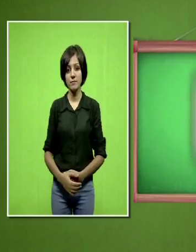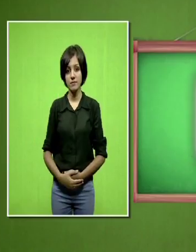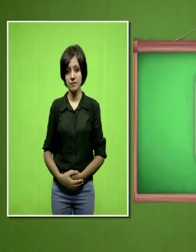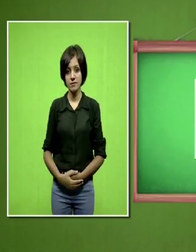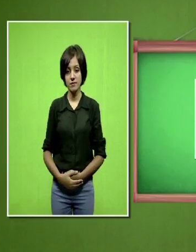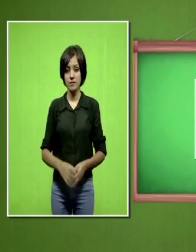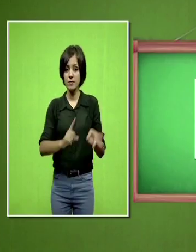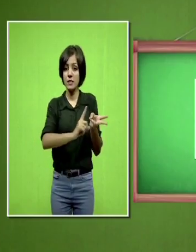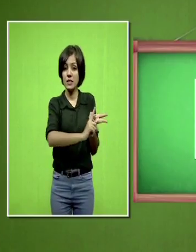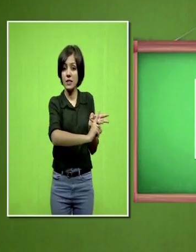E,